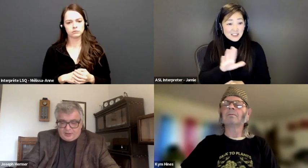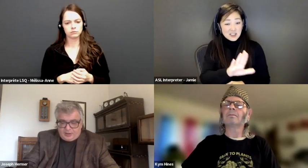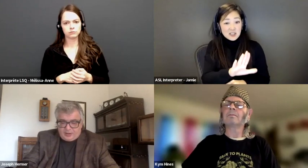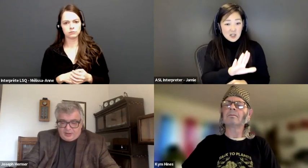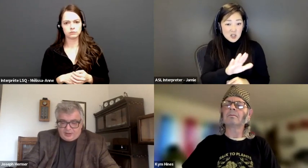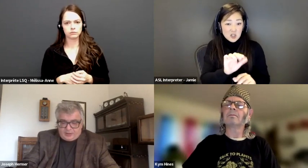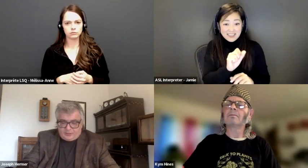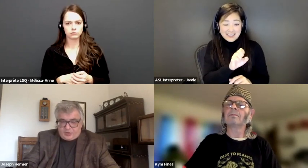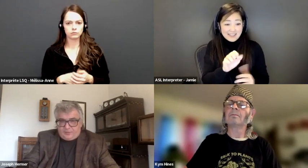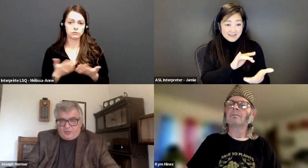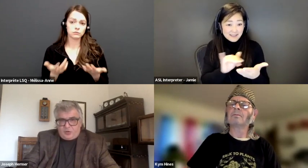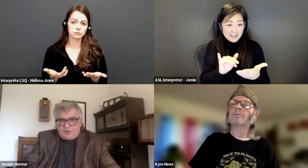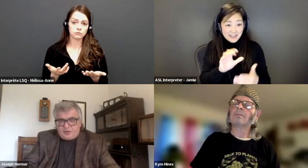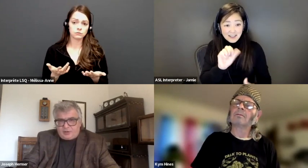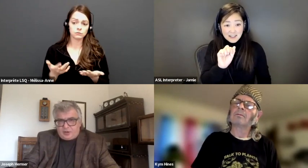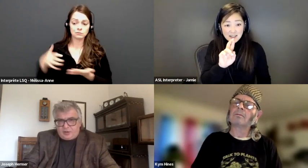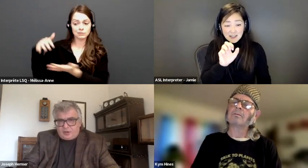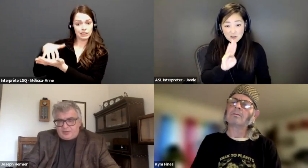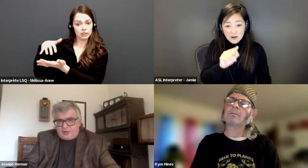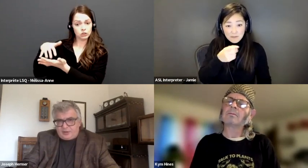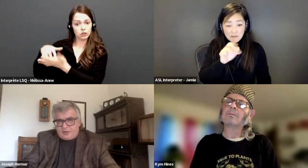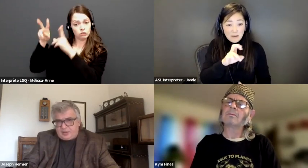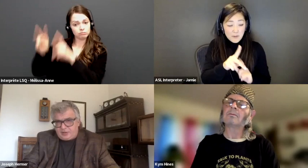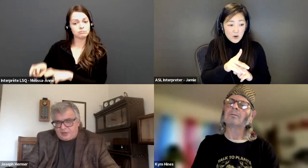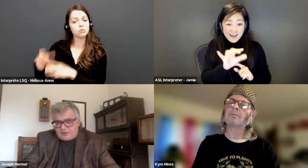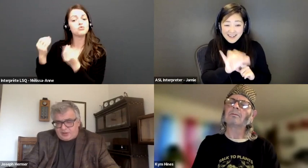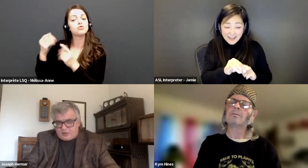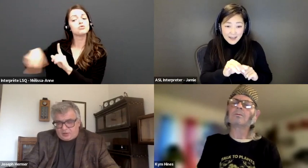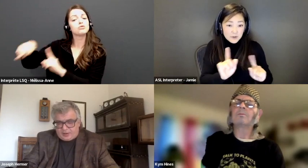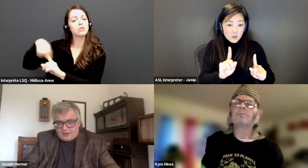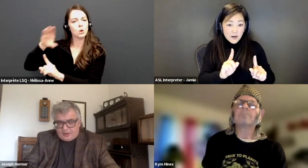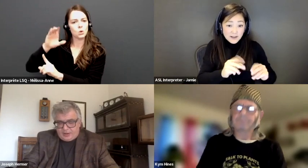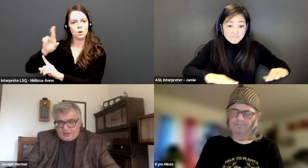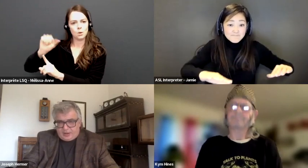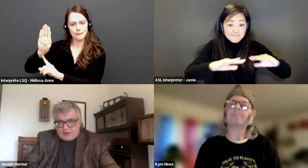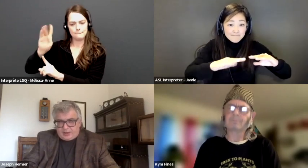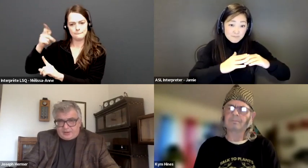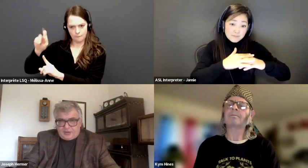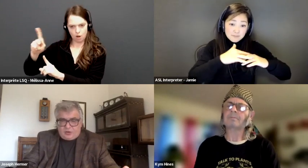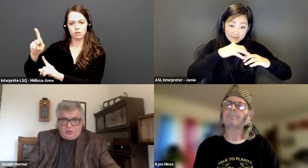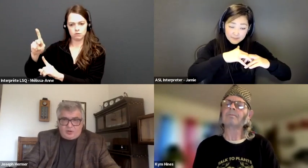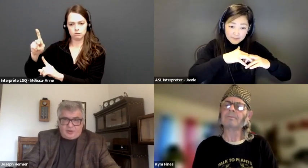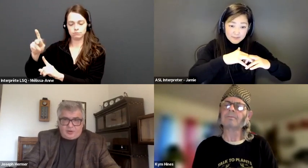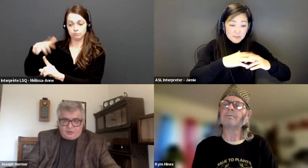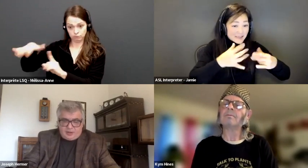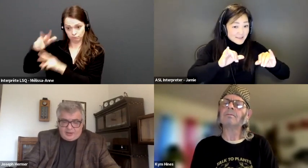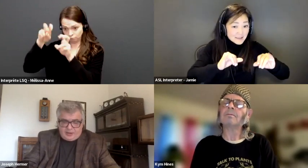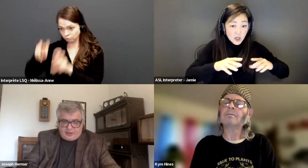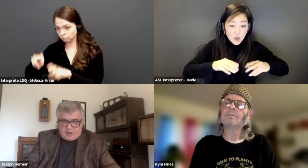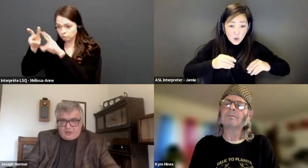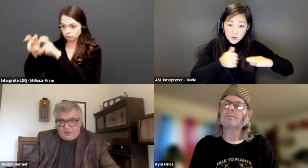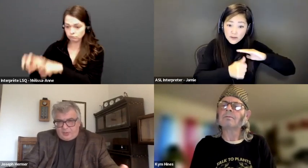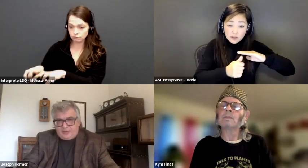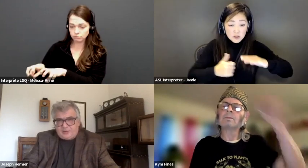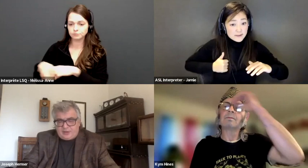Park, it first and foremost, is on unceded Indigenous territory and is still owned under Canadian